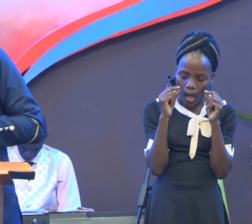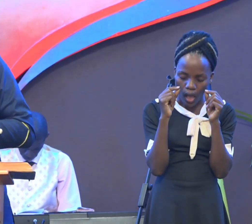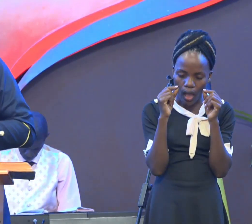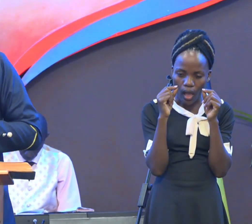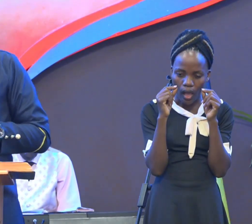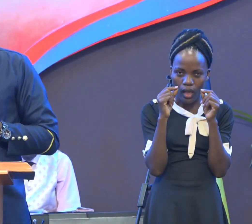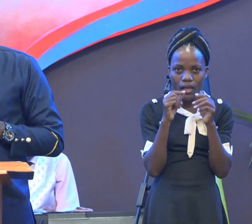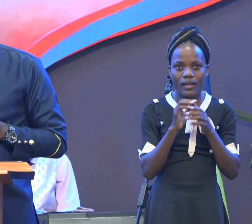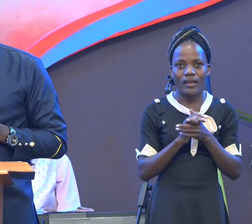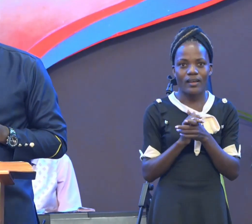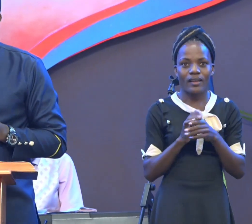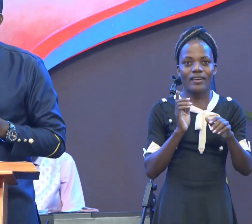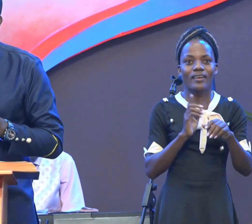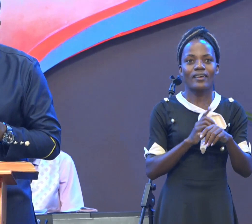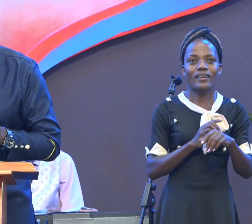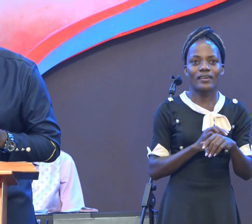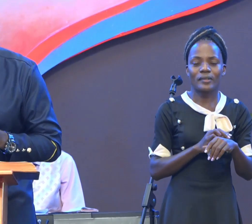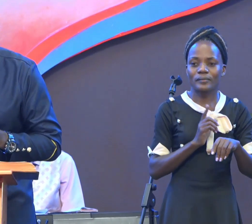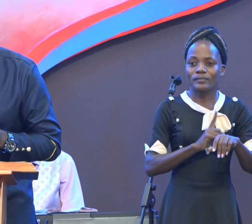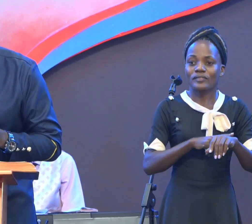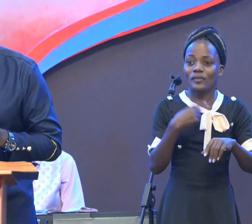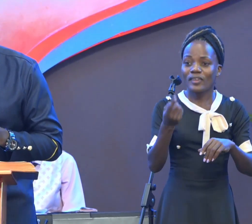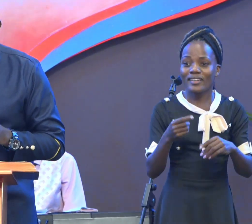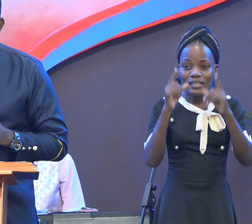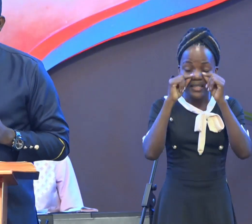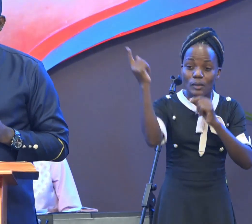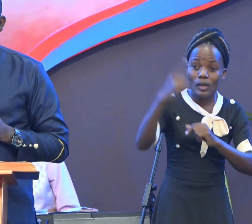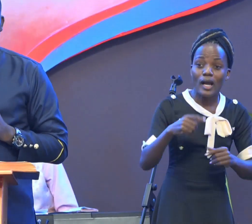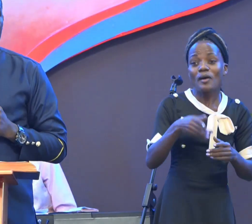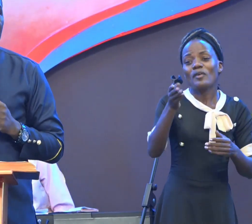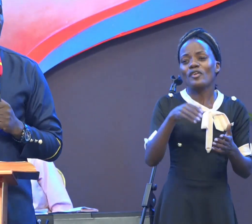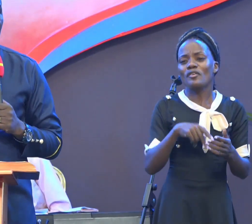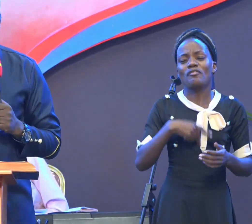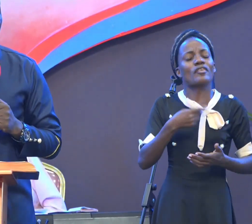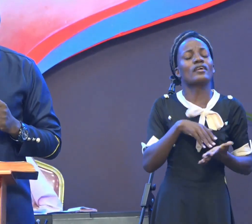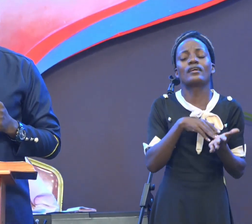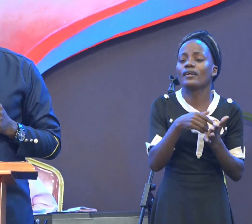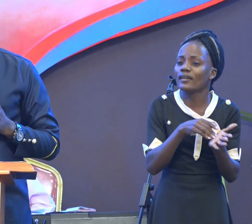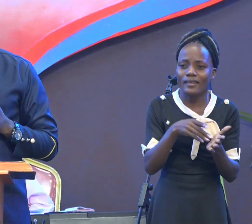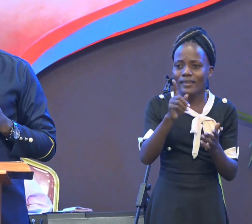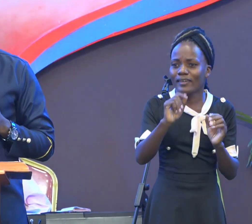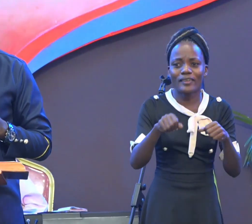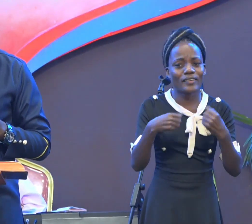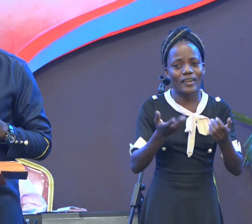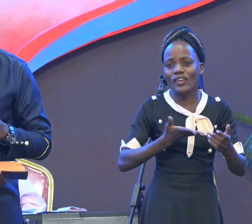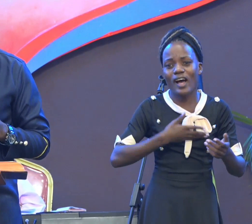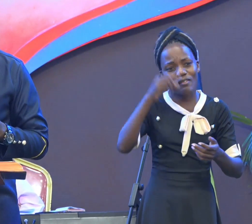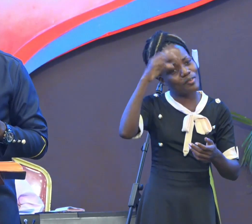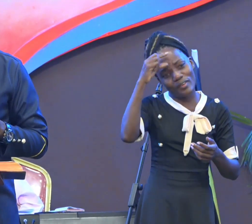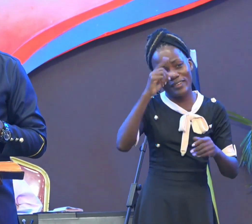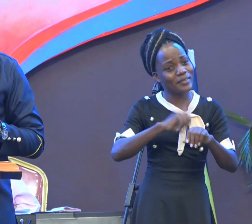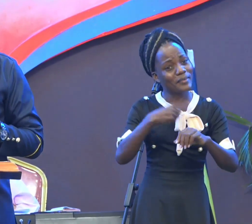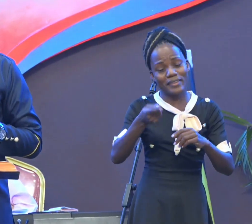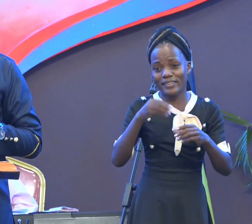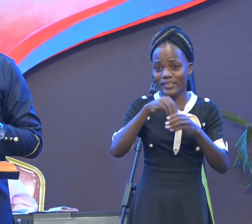took him. Bwa kutwala kumenya amenya. When he takes you, he breaks you down. You don't have